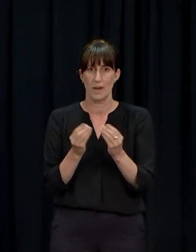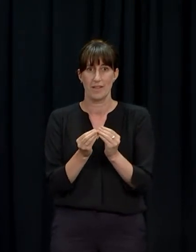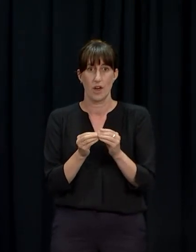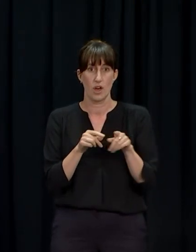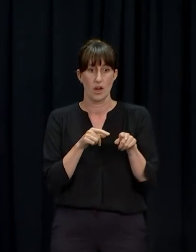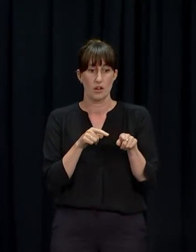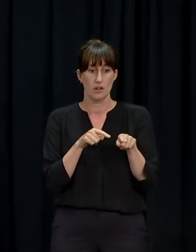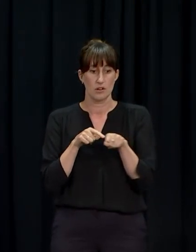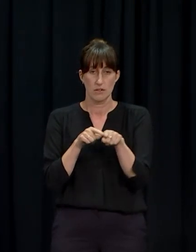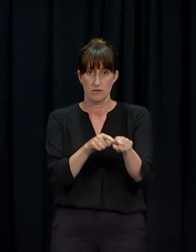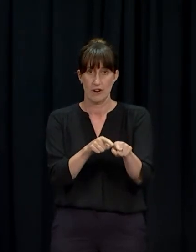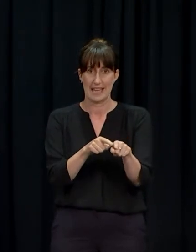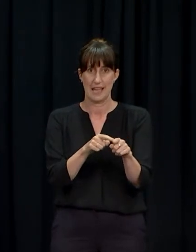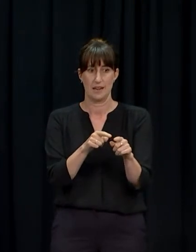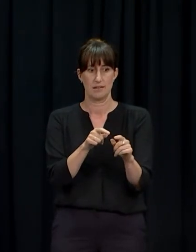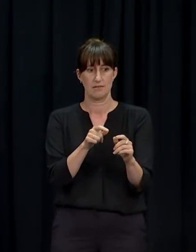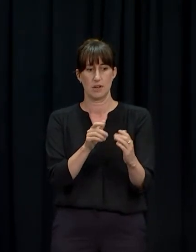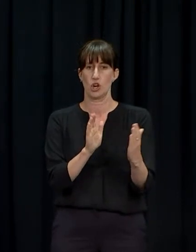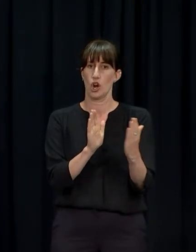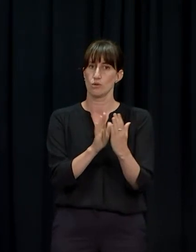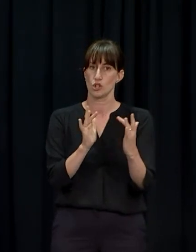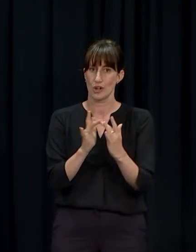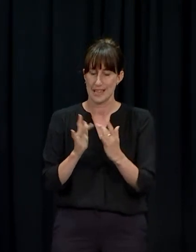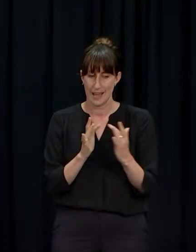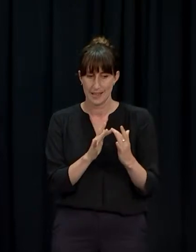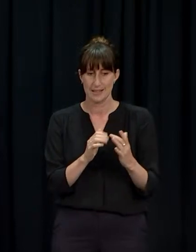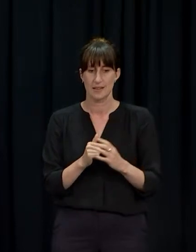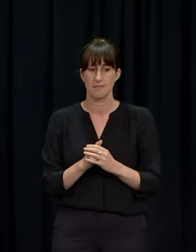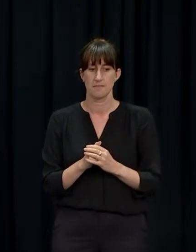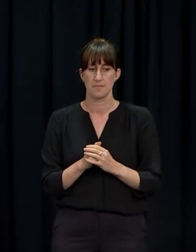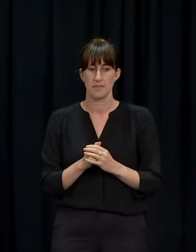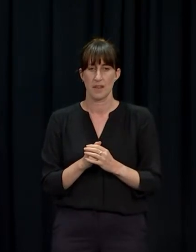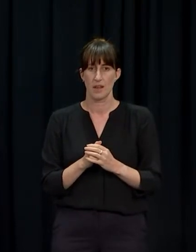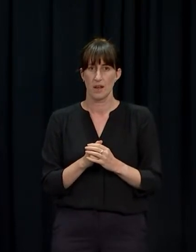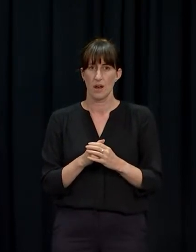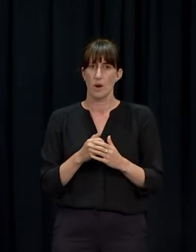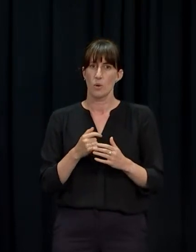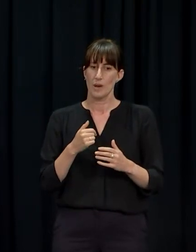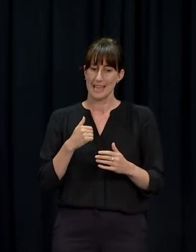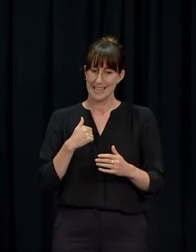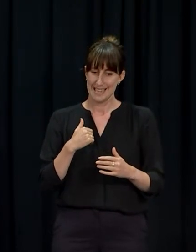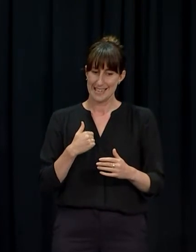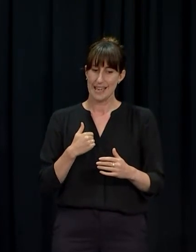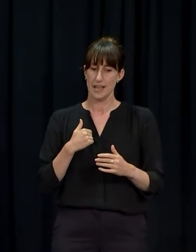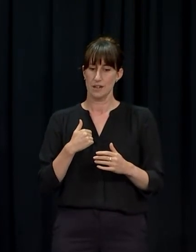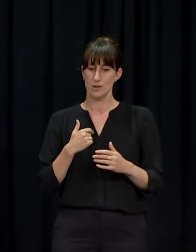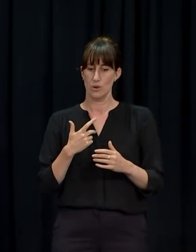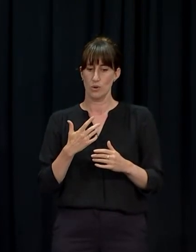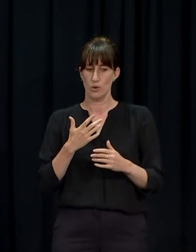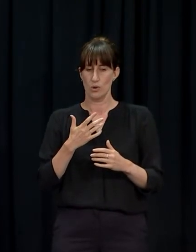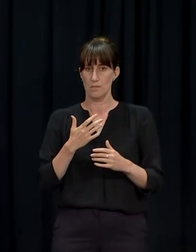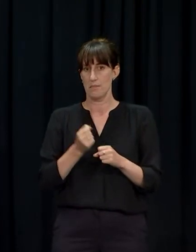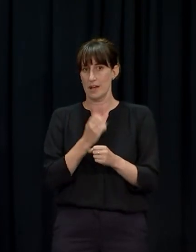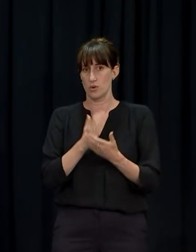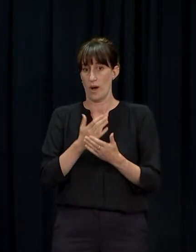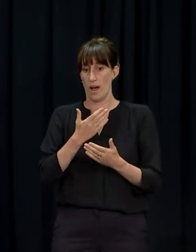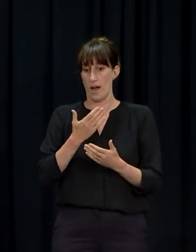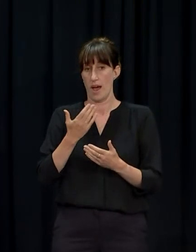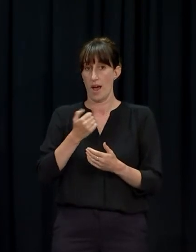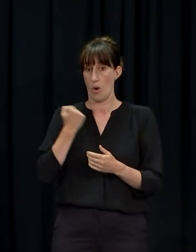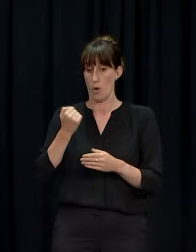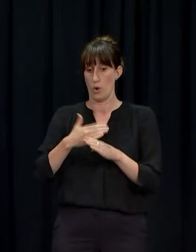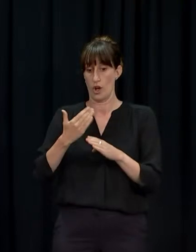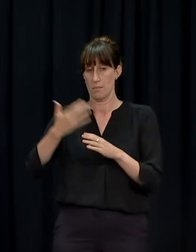we are absolutely clear that what we are trying to do is to enable all the good co-design work that has gone on between Māori